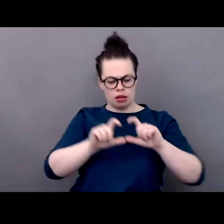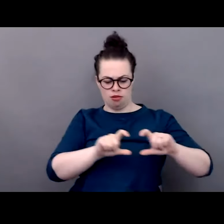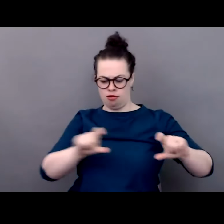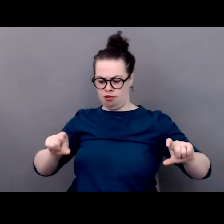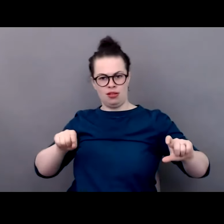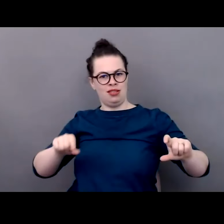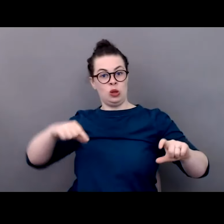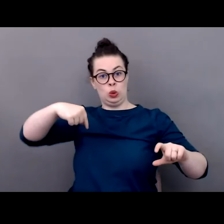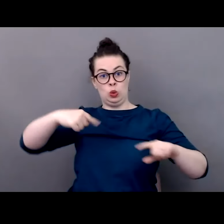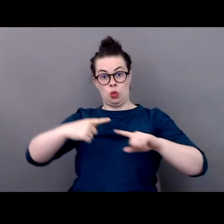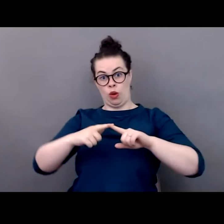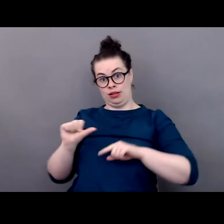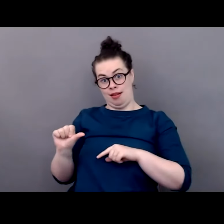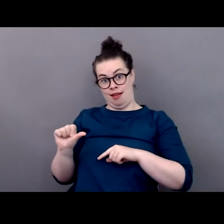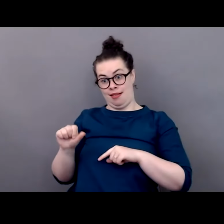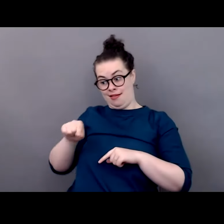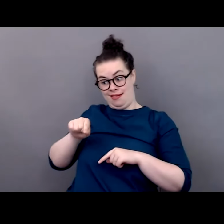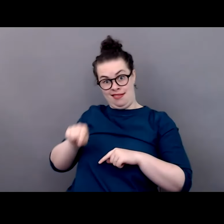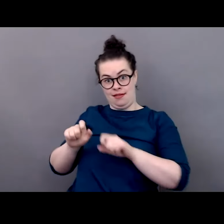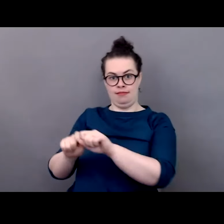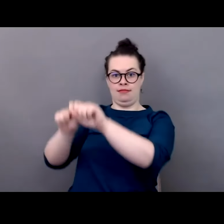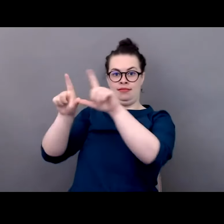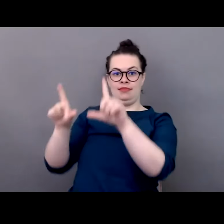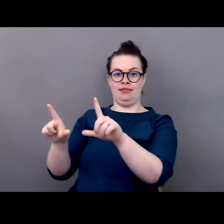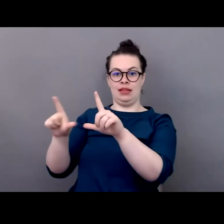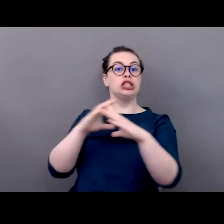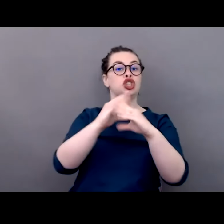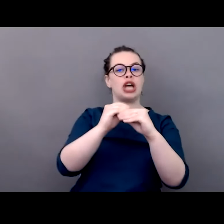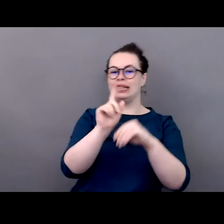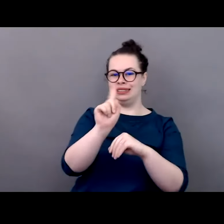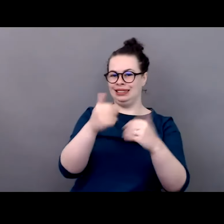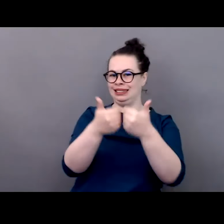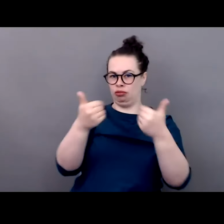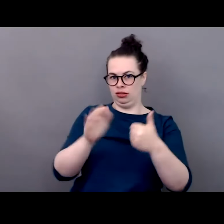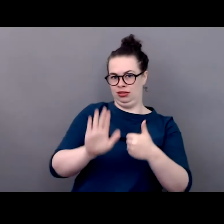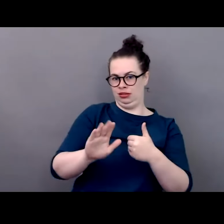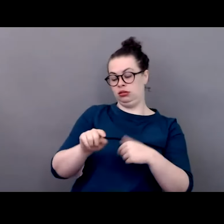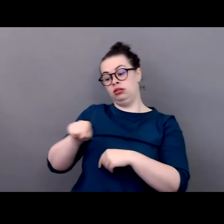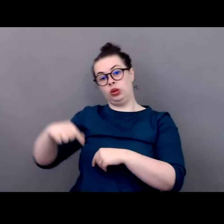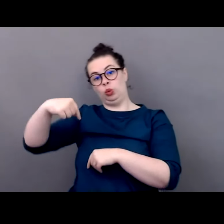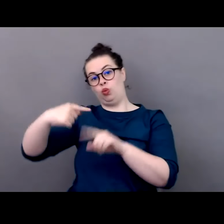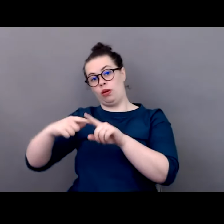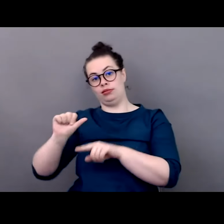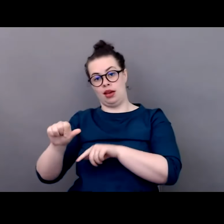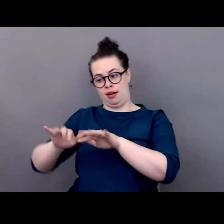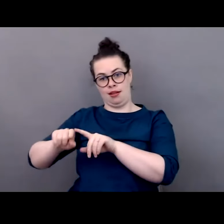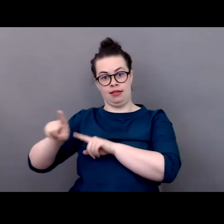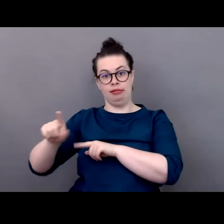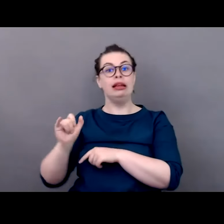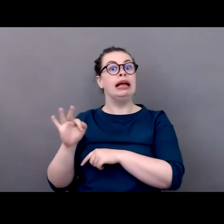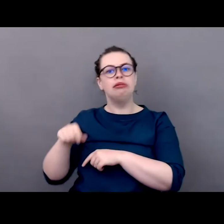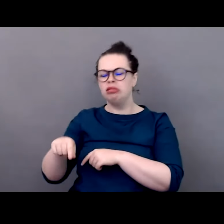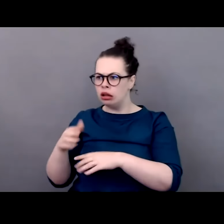the window. Next to the chat box, there's a Q&A function. But if you can't use that